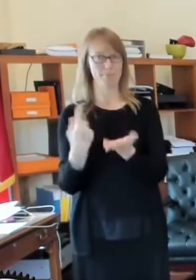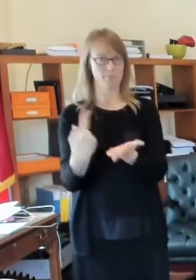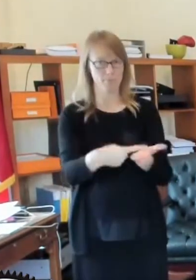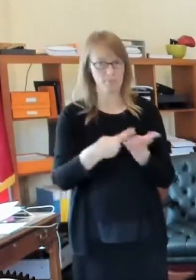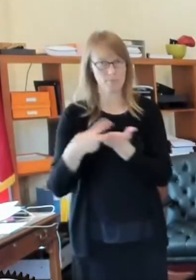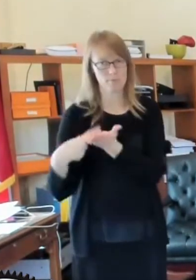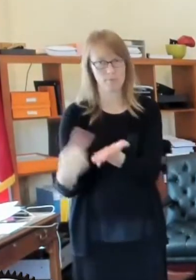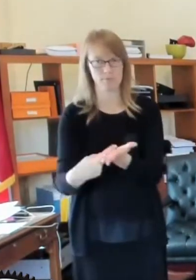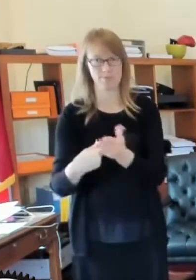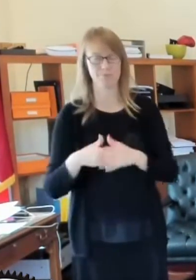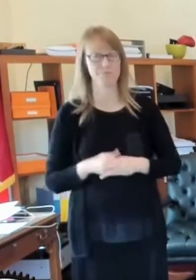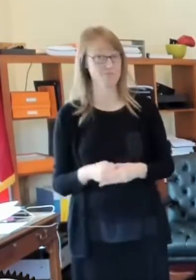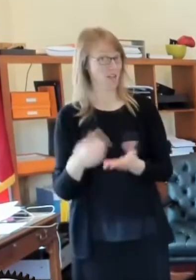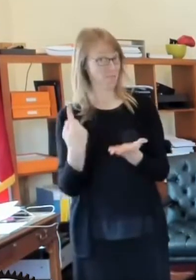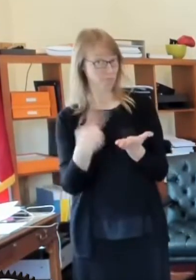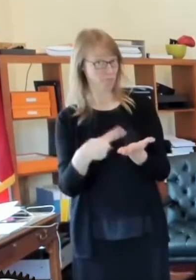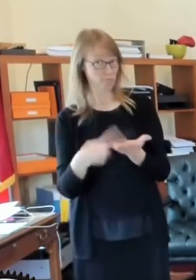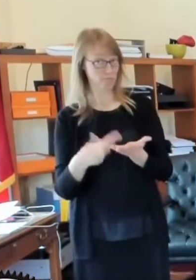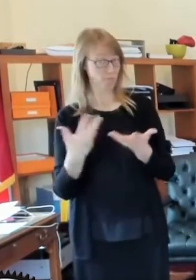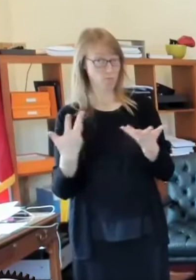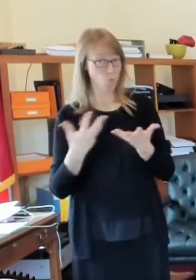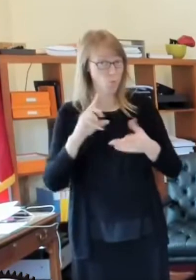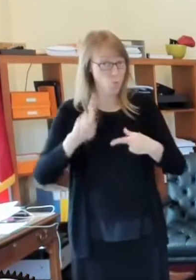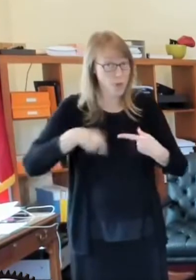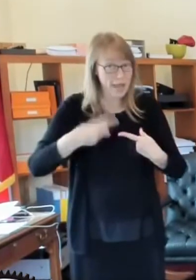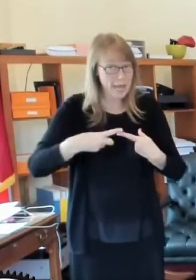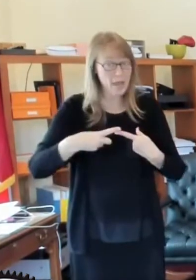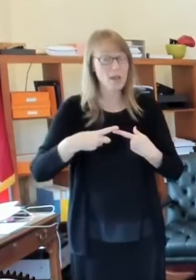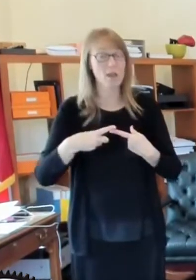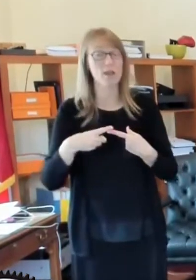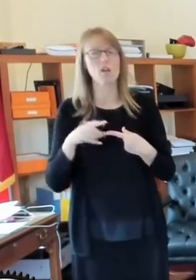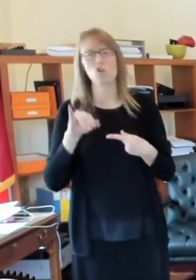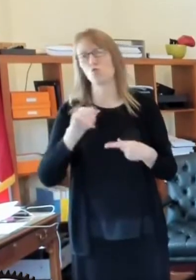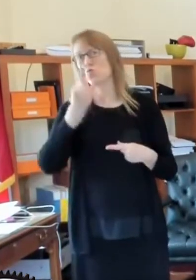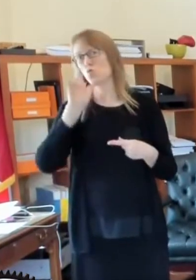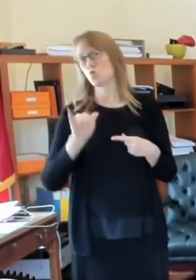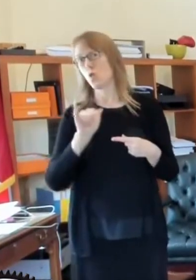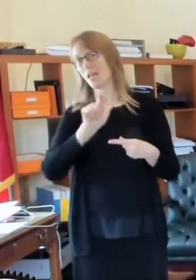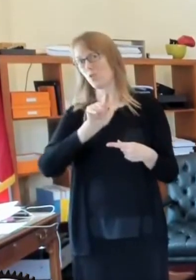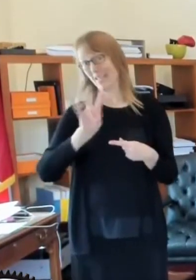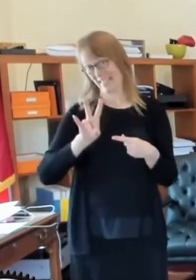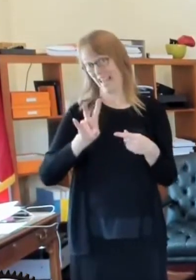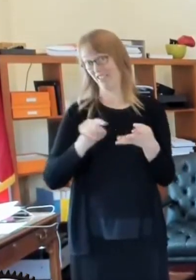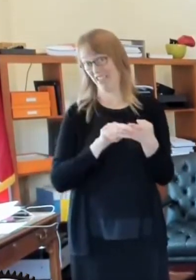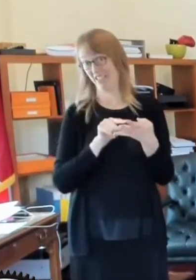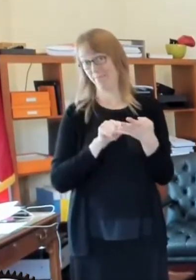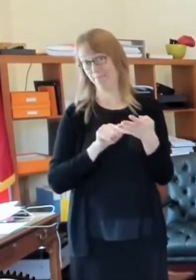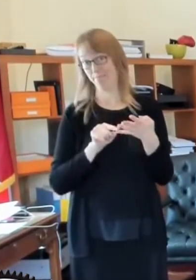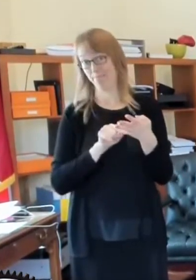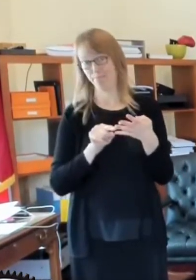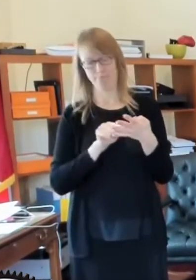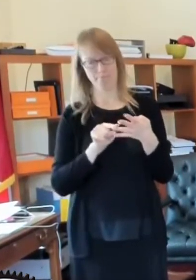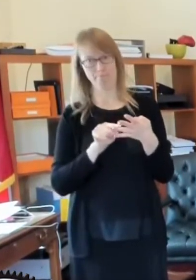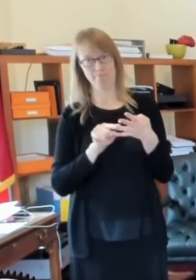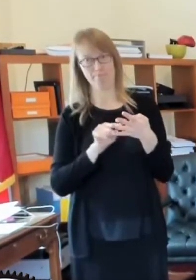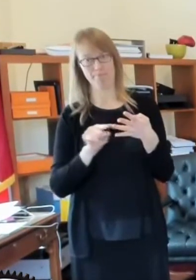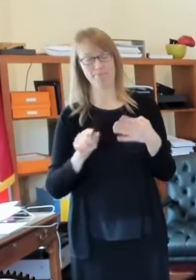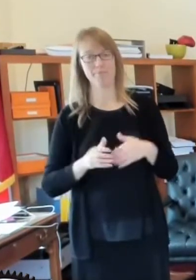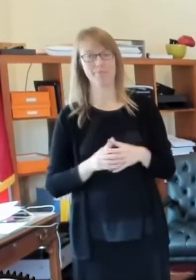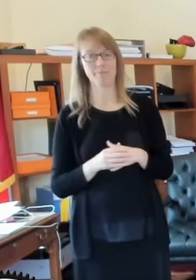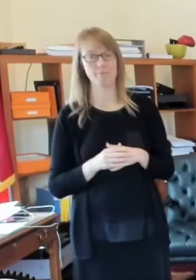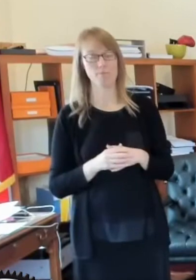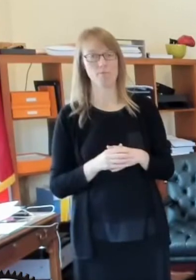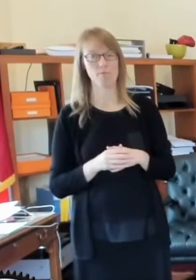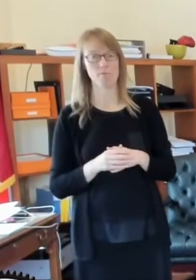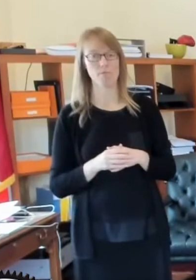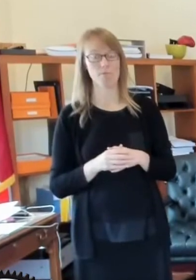be, what are the dates of it, Jacob? End of July. Starts July 27th. July 27th. And so